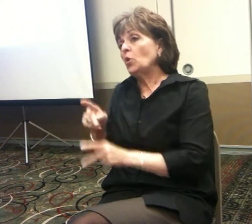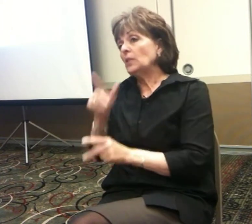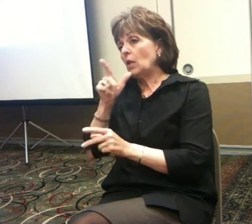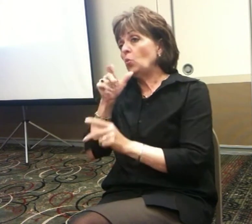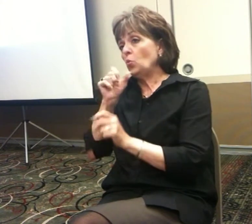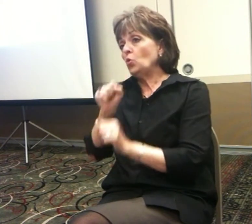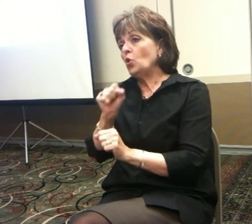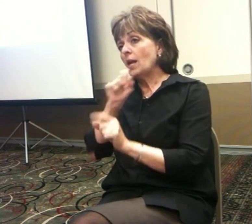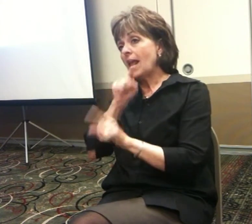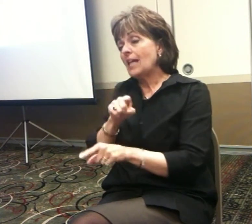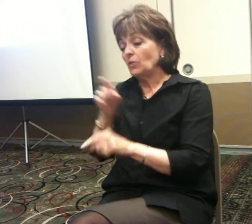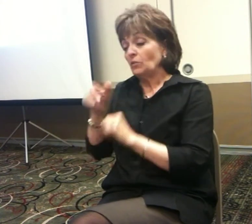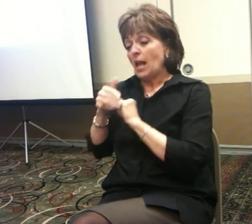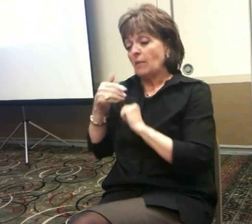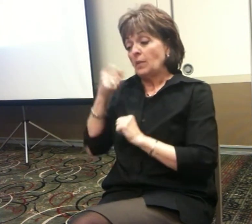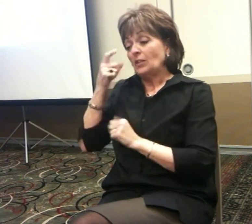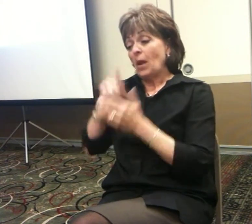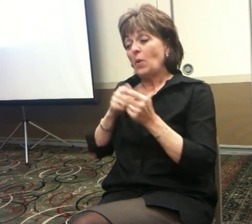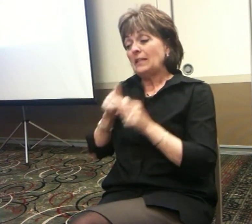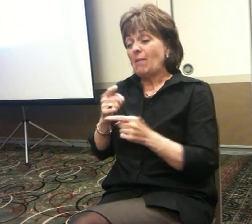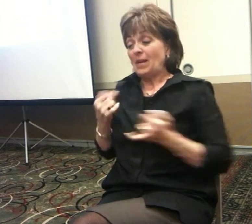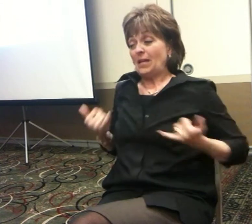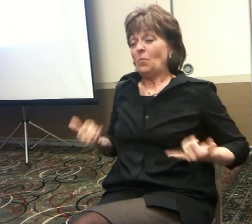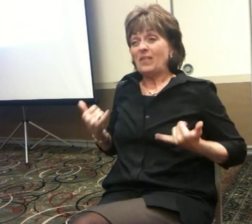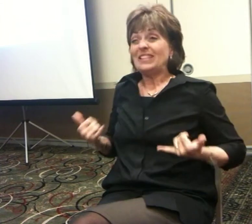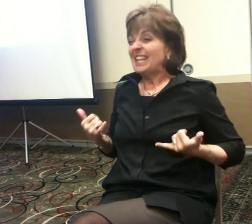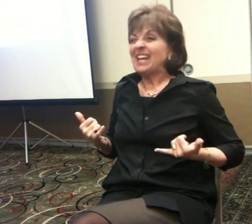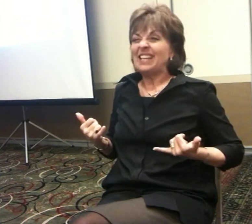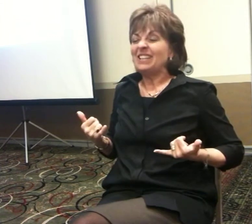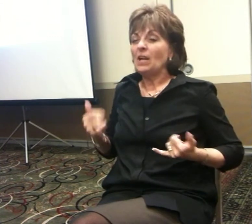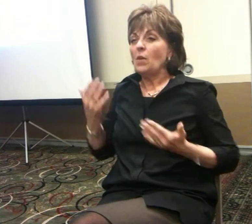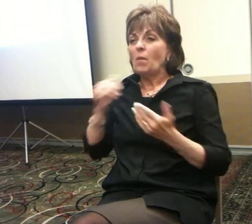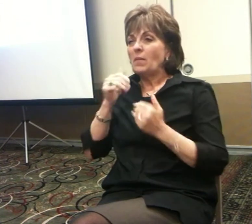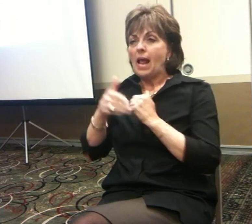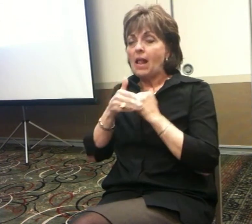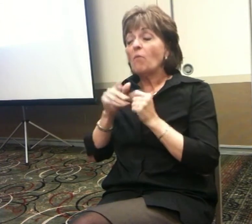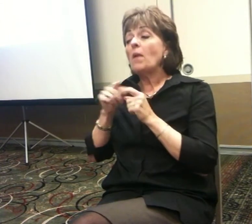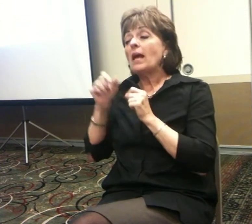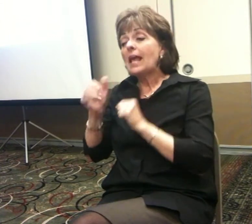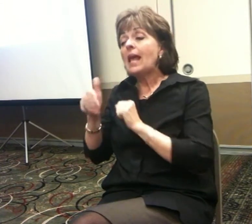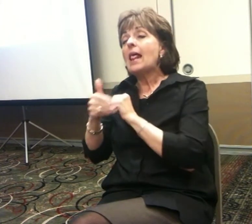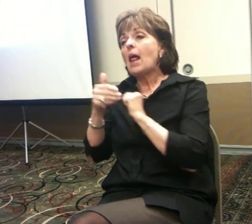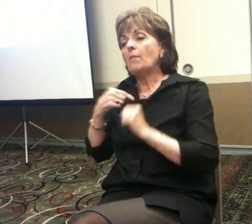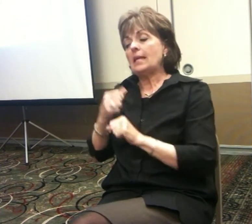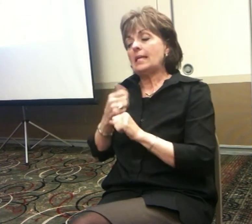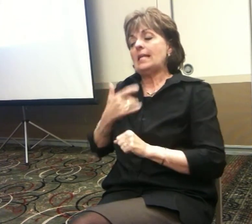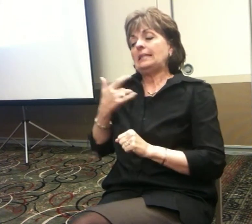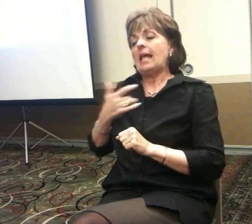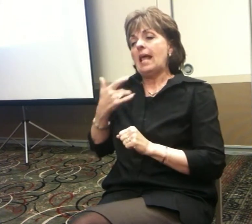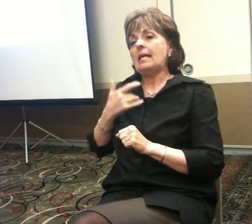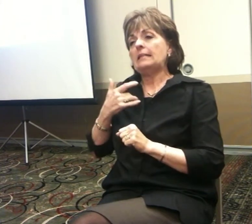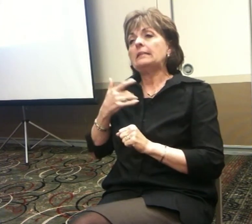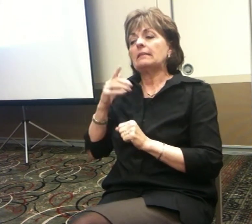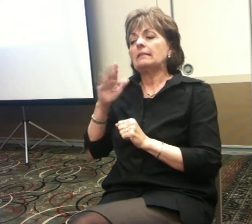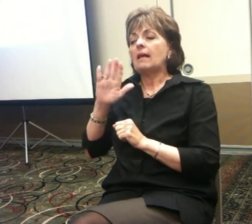help me understand what's going on with him right this second, probably not real helpful, but she could certainly help me get some sense of history to it. All right? The